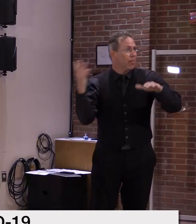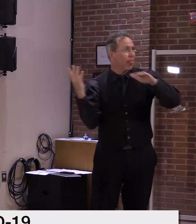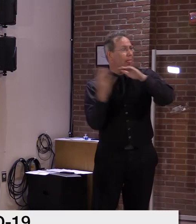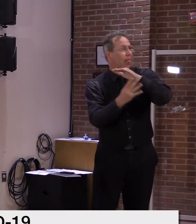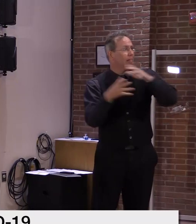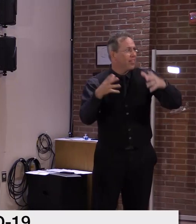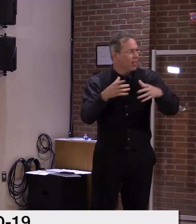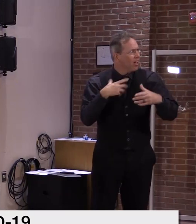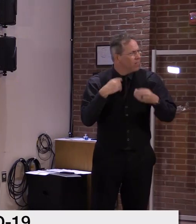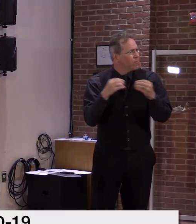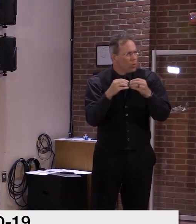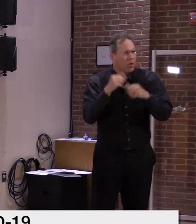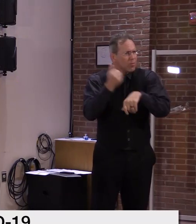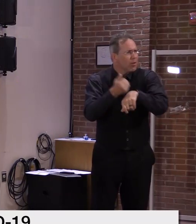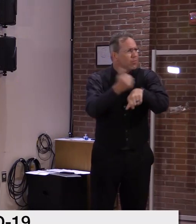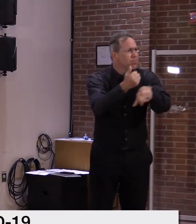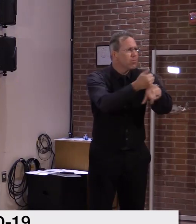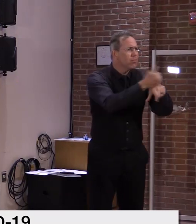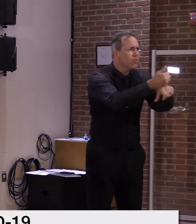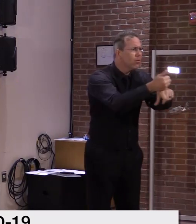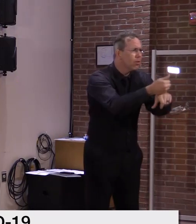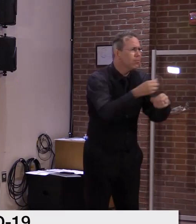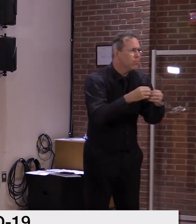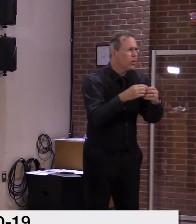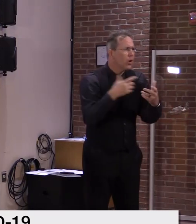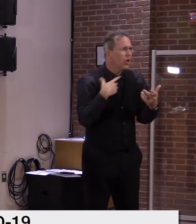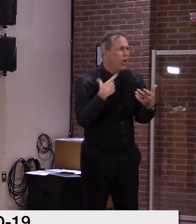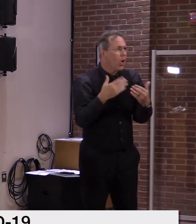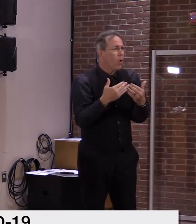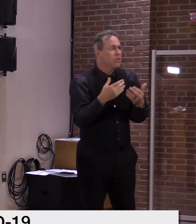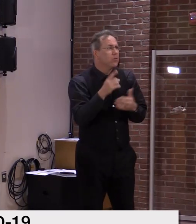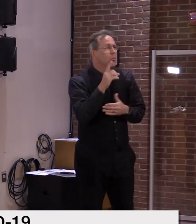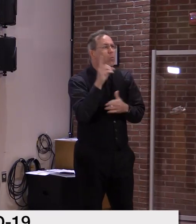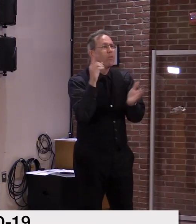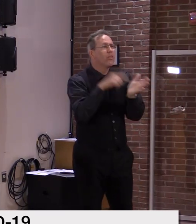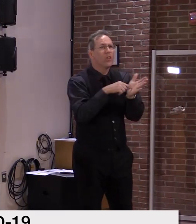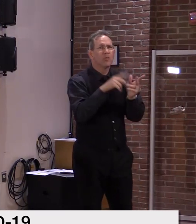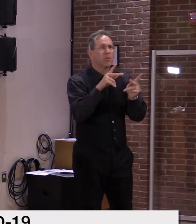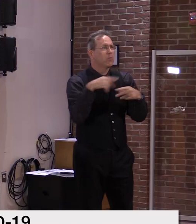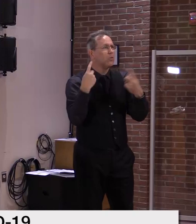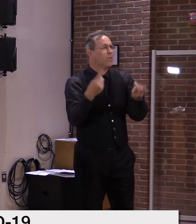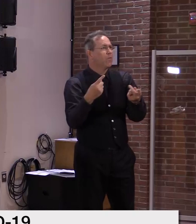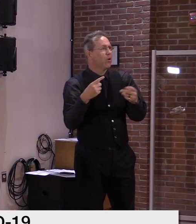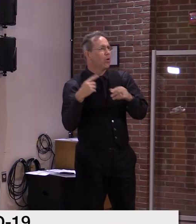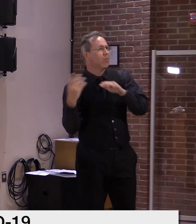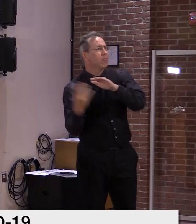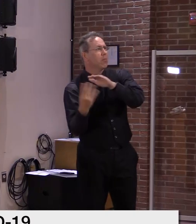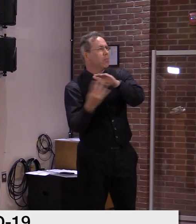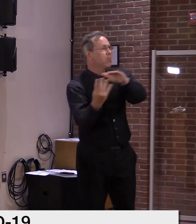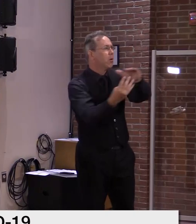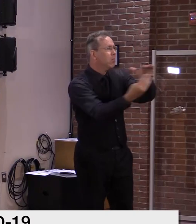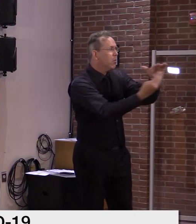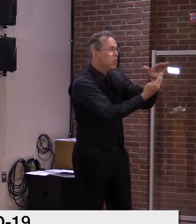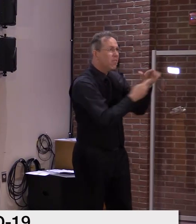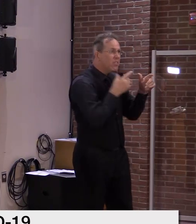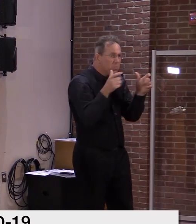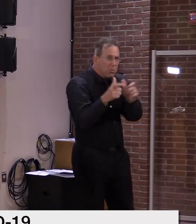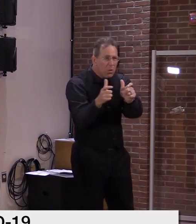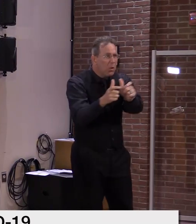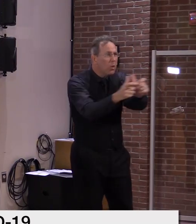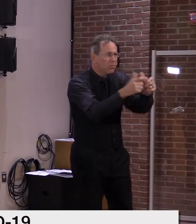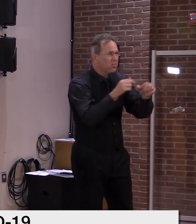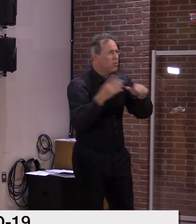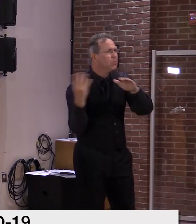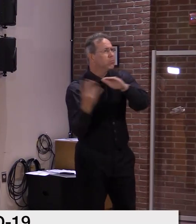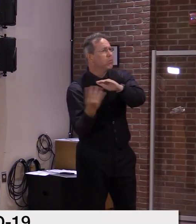last weekend, they add up to almost 1,000 people, these sort of smaller events. And so we'll continue that